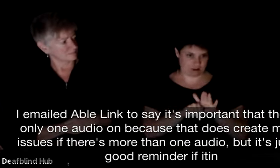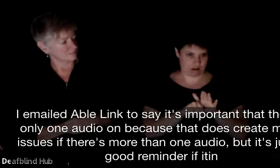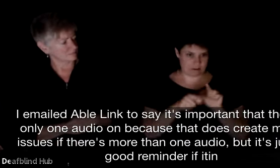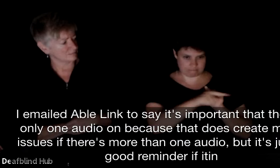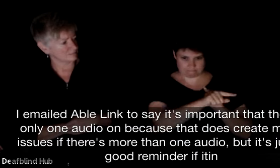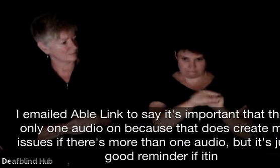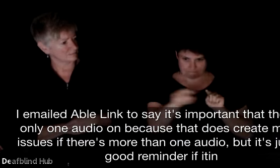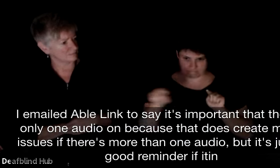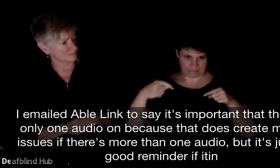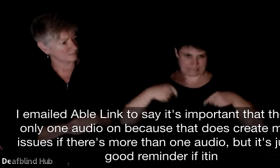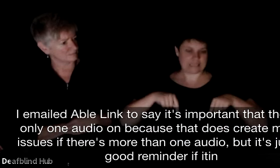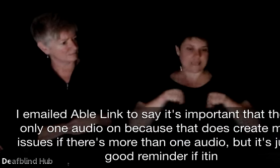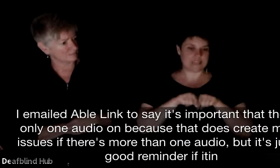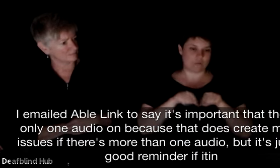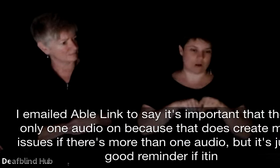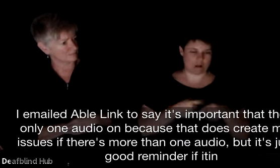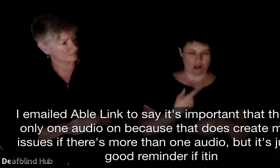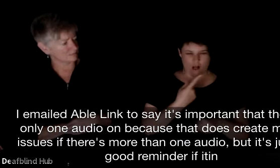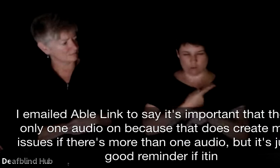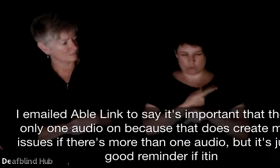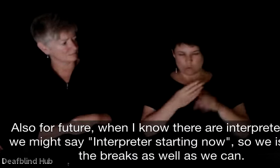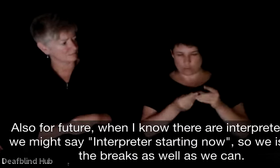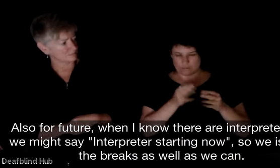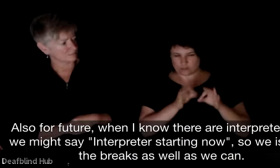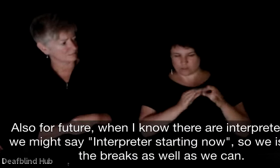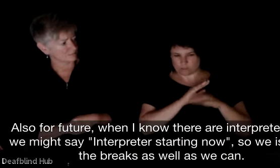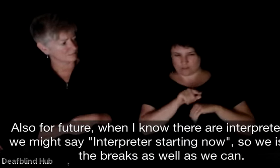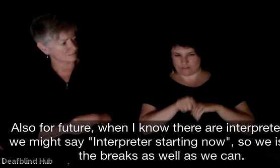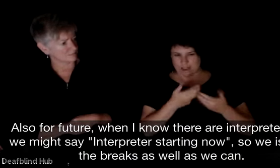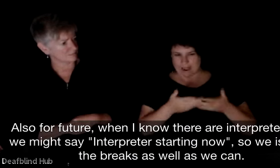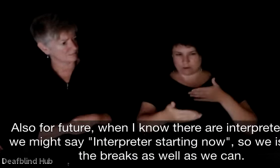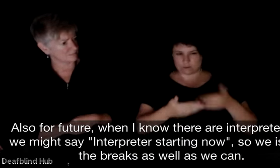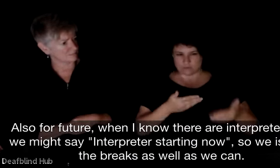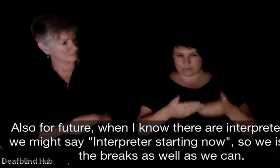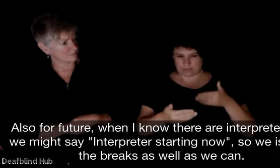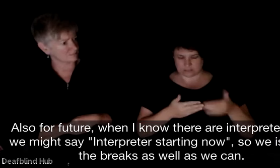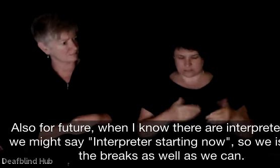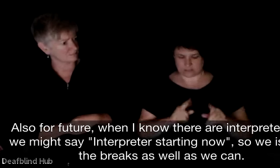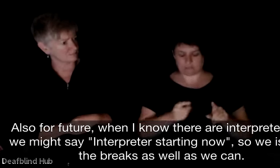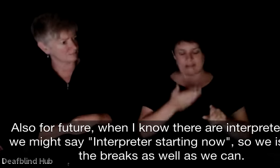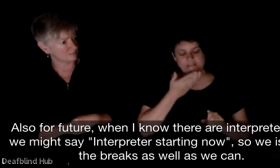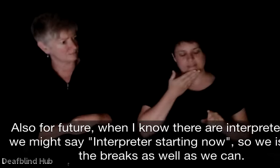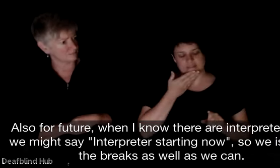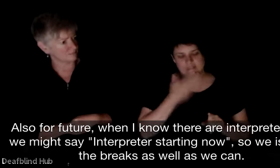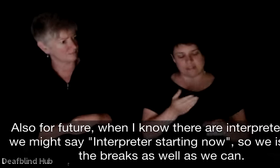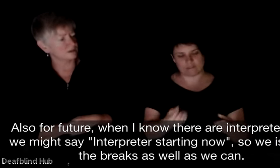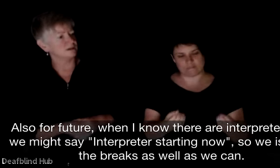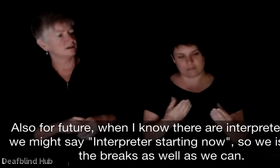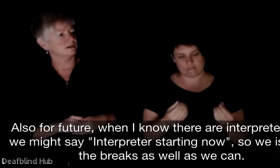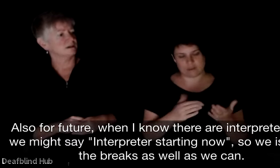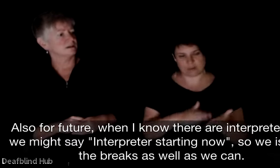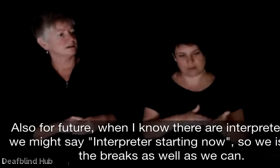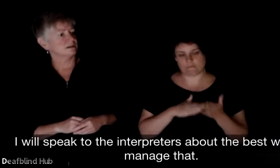speak to the interpreters about the best way to manage that. Thanks for the feedback, that's really helpful.